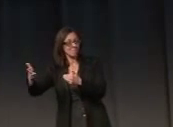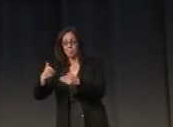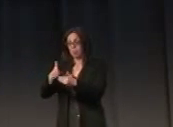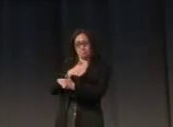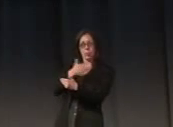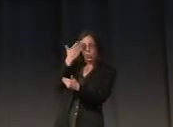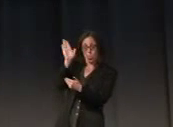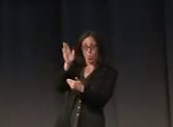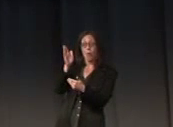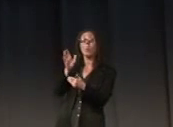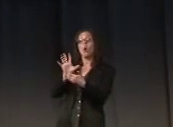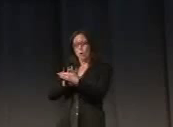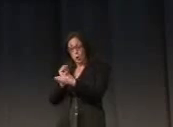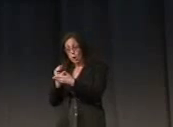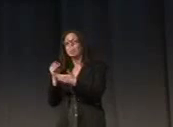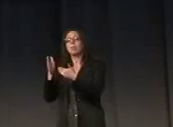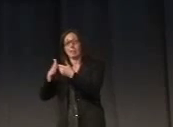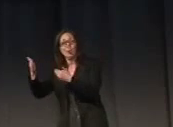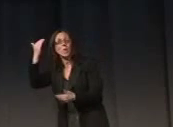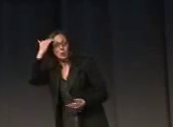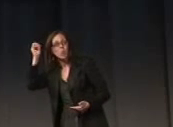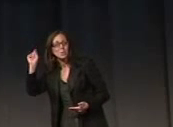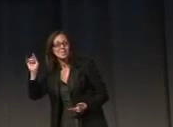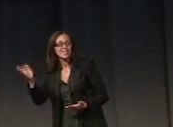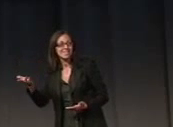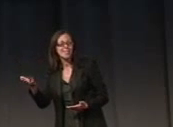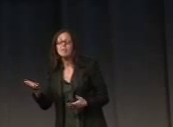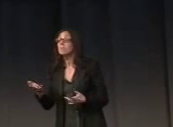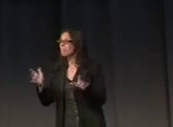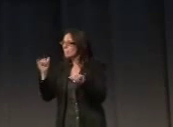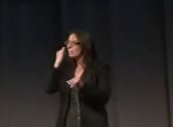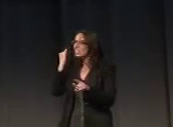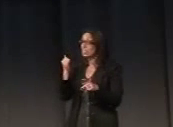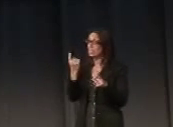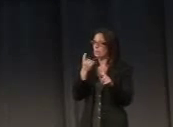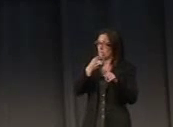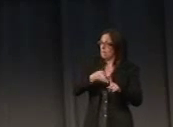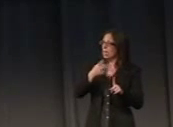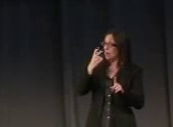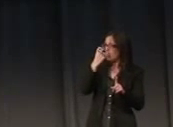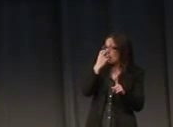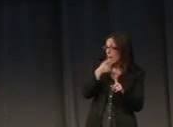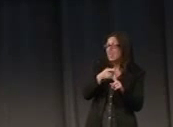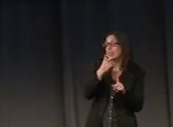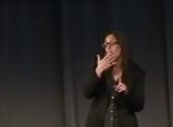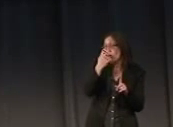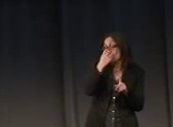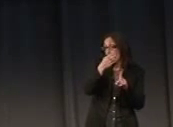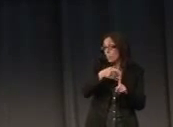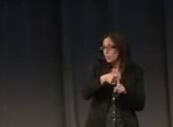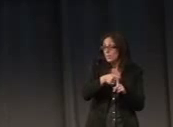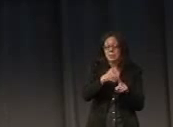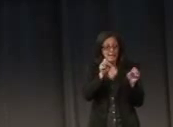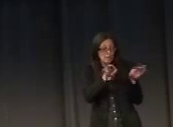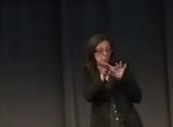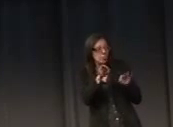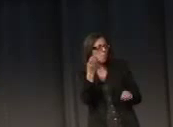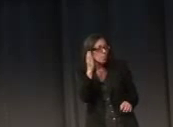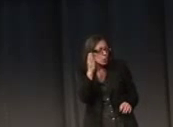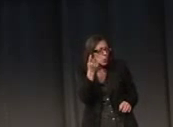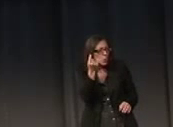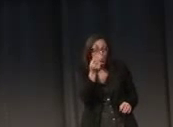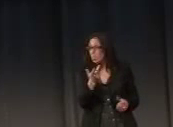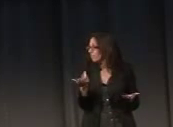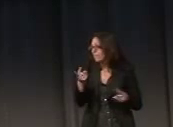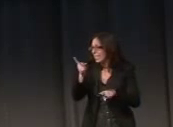So to paraphrase, no one can describe the color blue to a colorblind person, and like tennis, in order to know what math